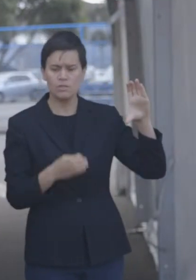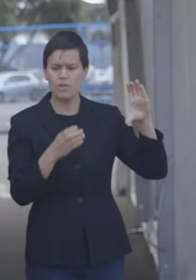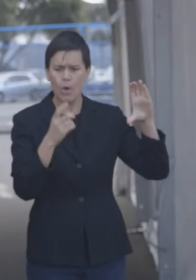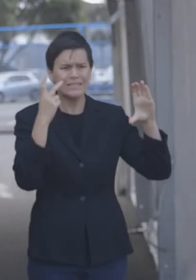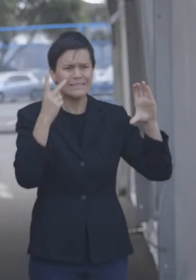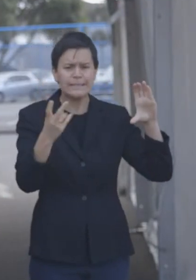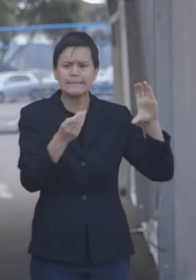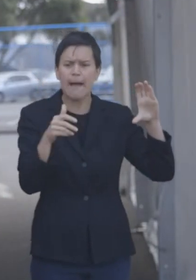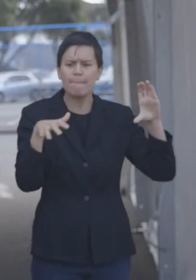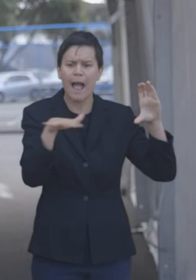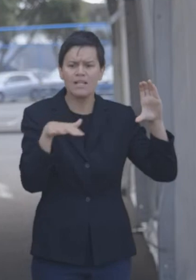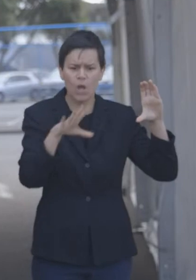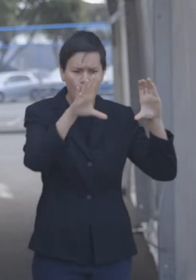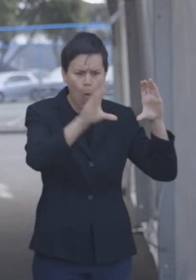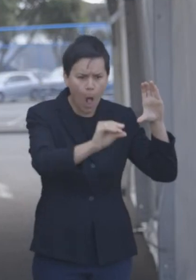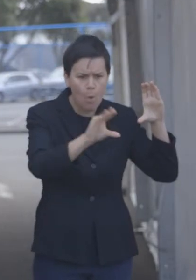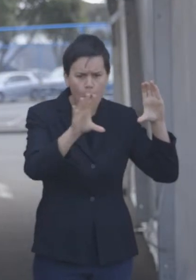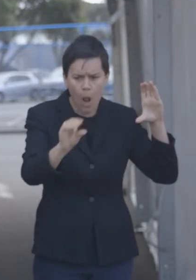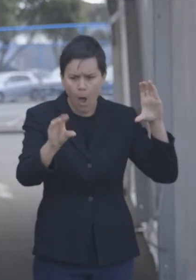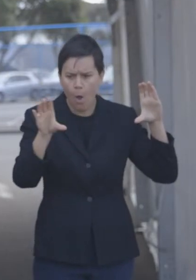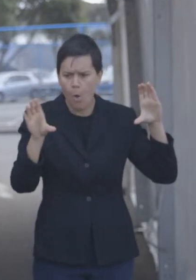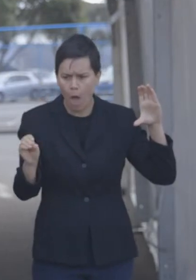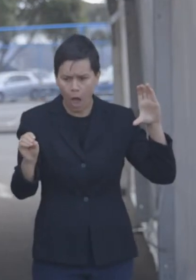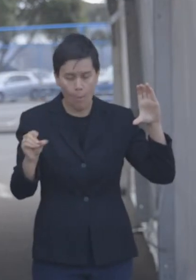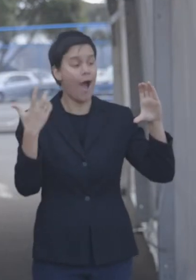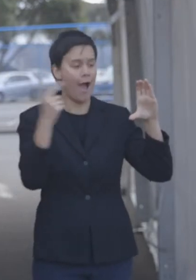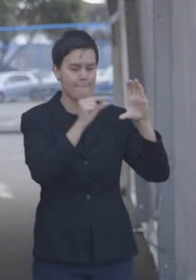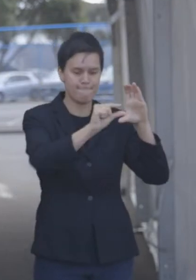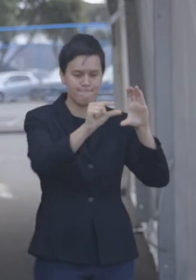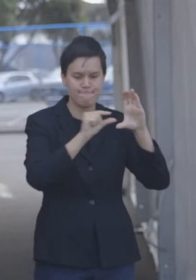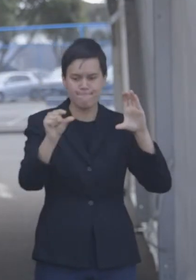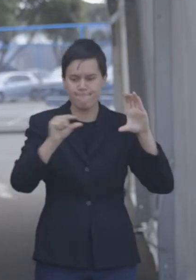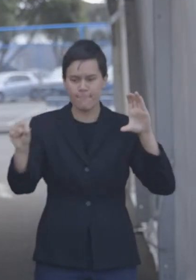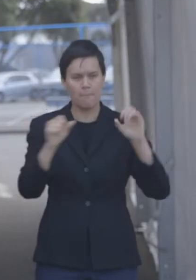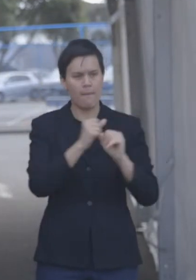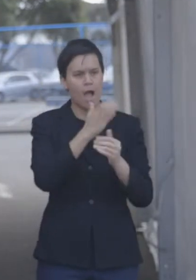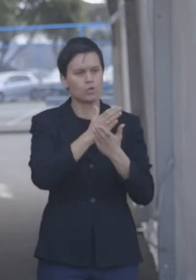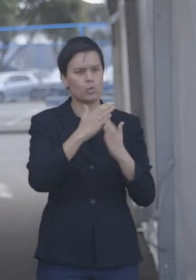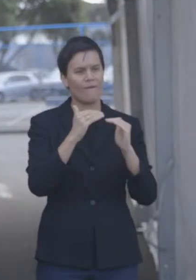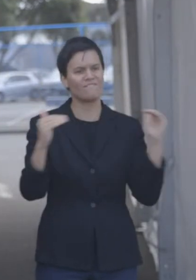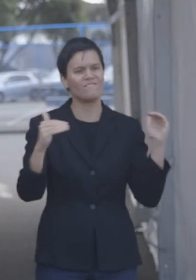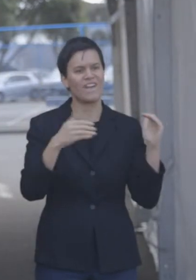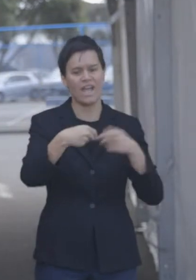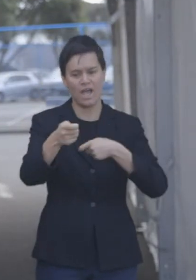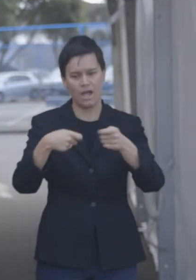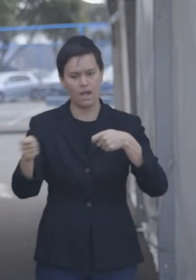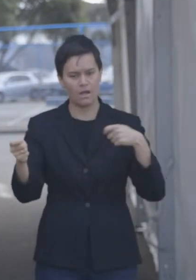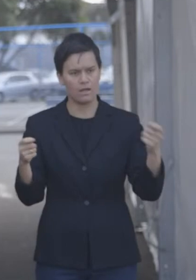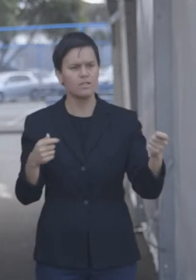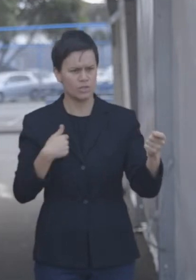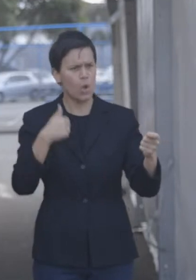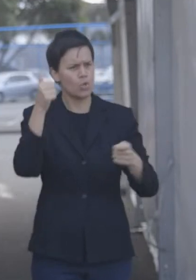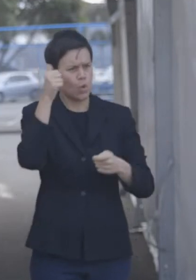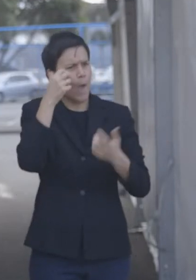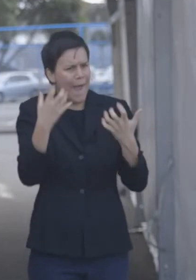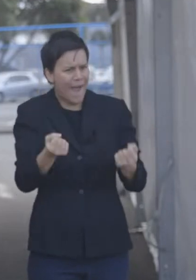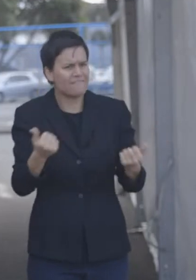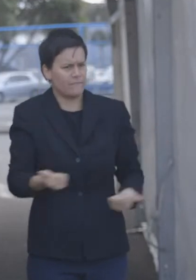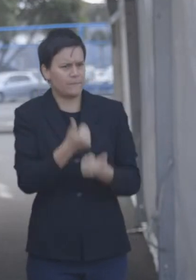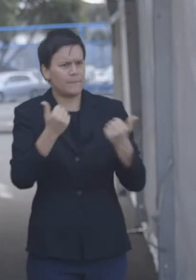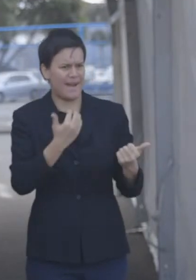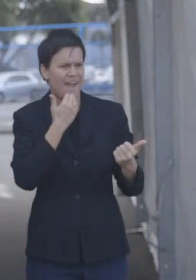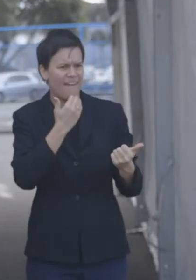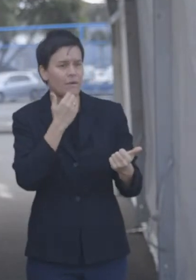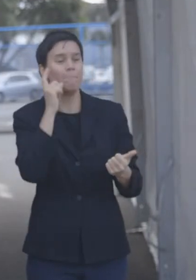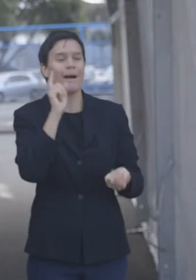we put in place measures to ensure that that was distributed fairly around the country. But we did know there was vaccine around the country in a range of